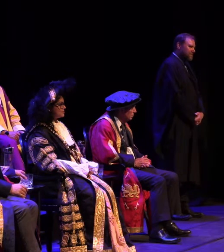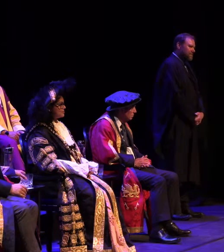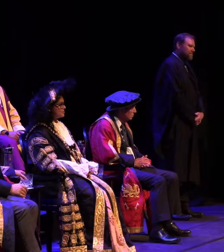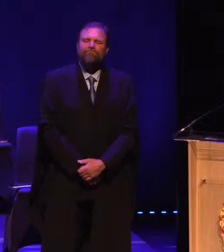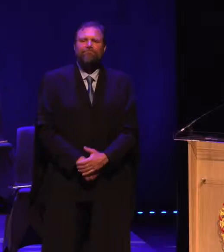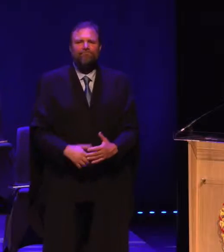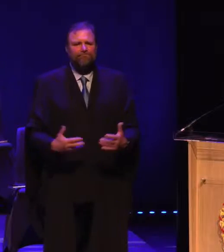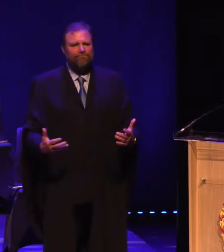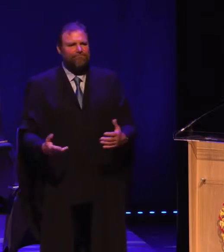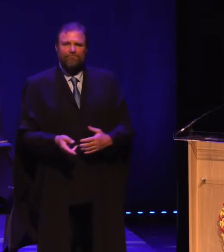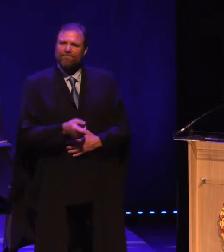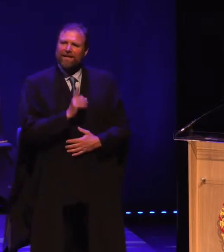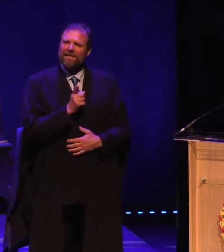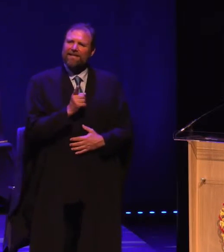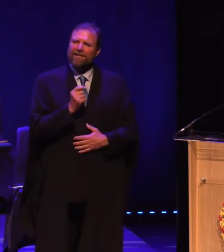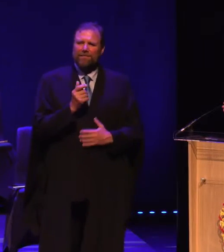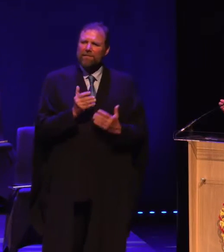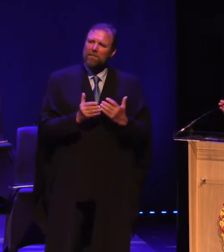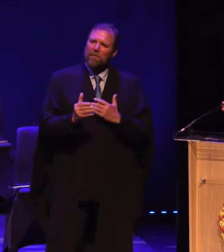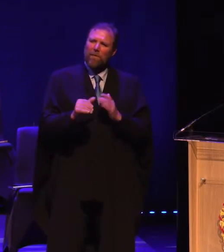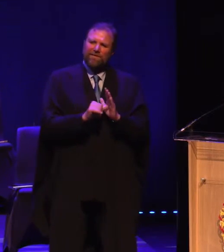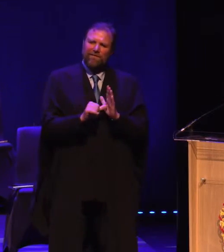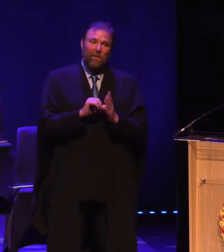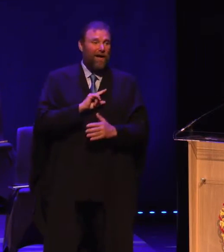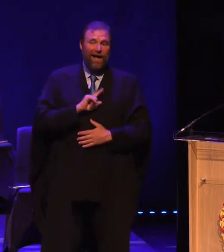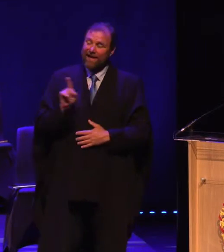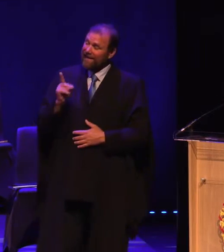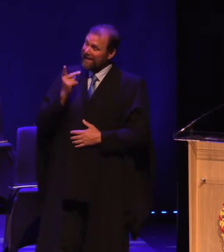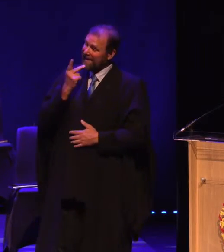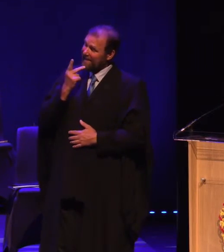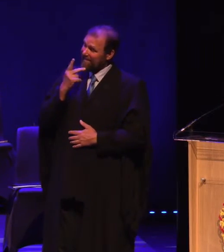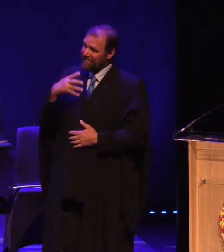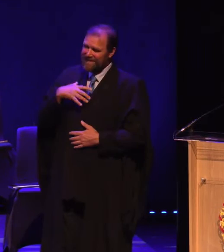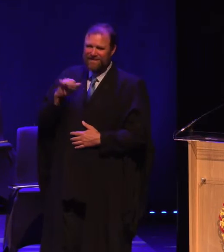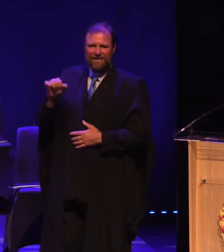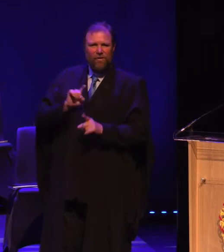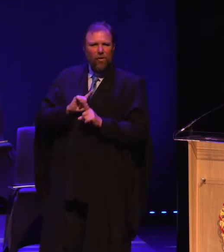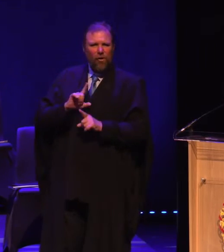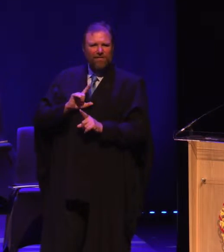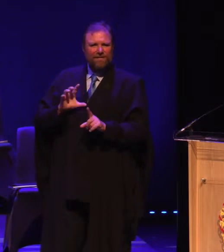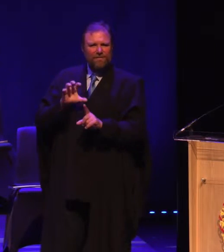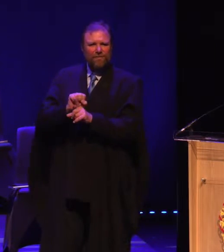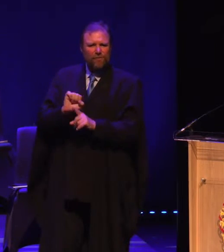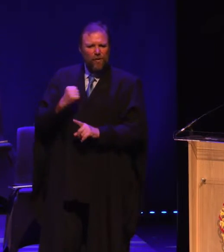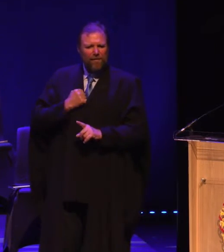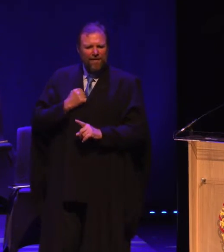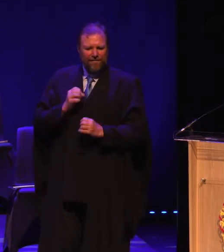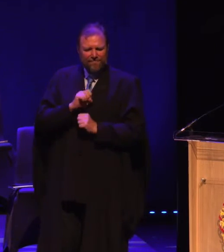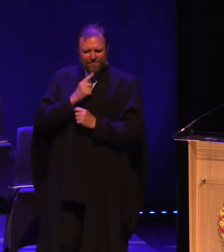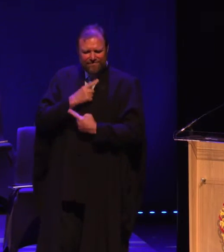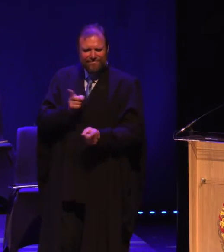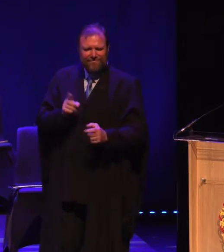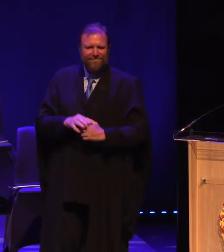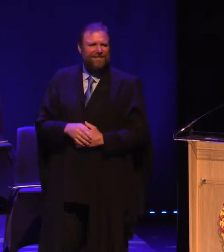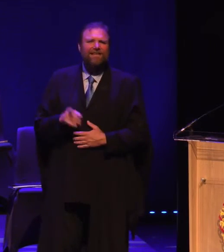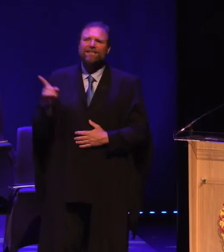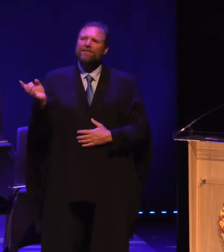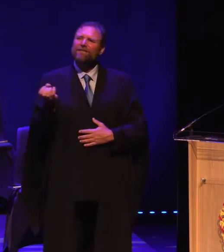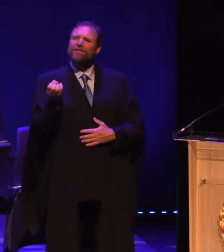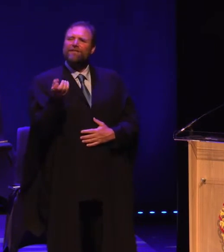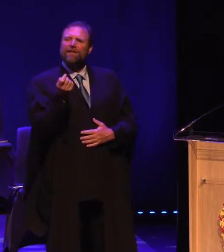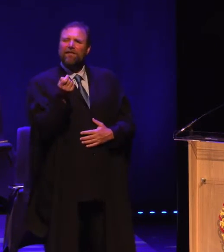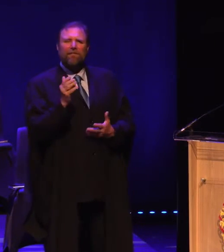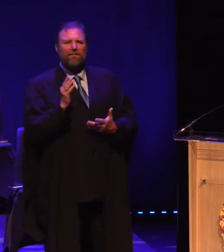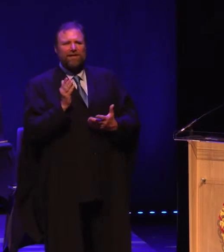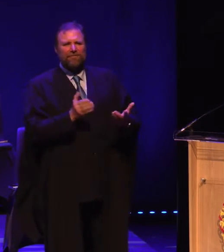So with this one, it's a bit more difficult because the Vice-Chancellor's kind of already stolen my thunder a little bit here, because she gave a little bit of an